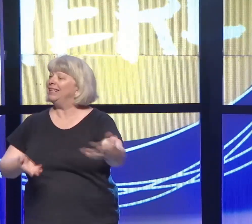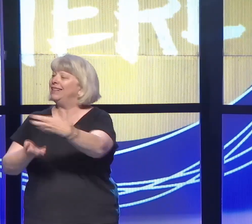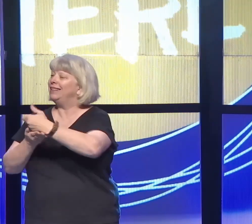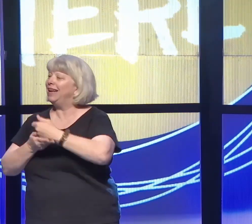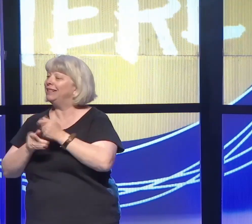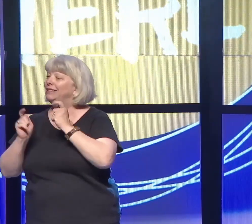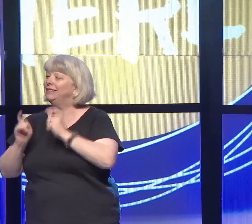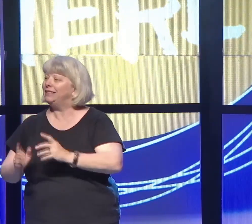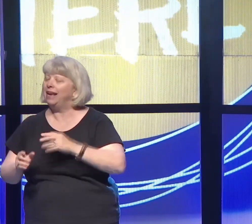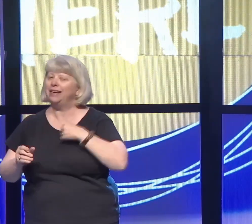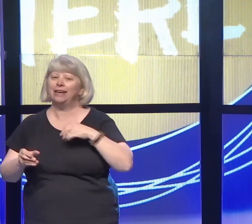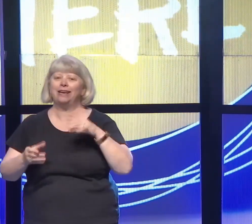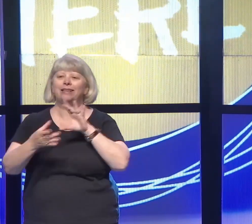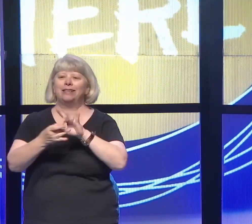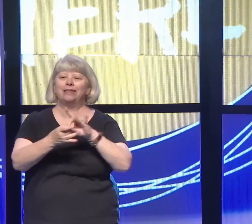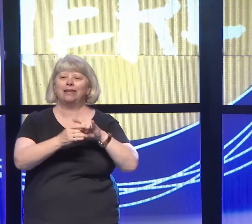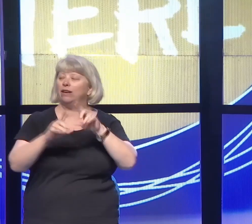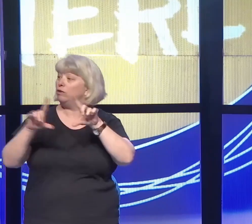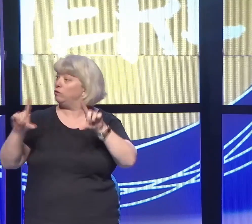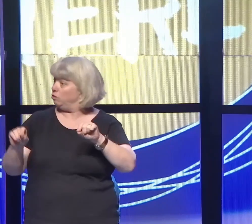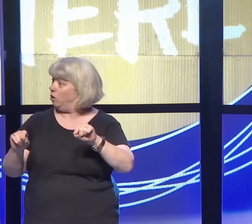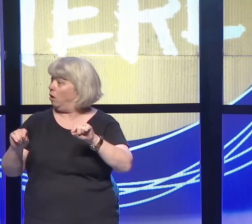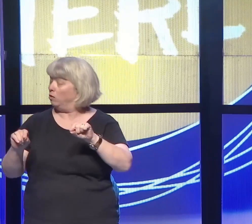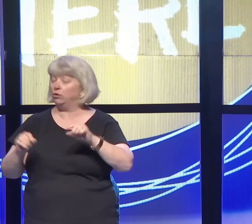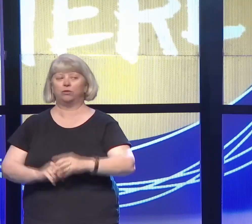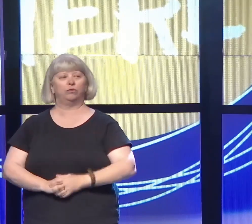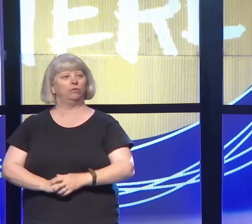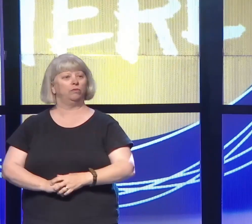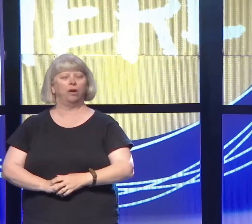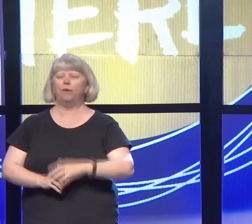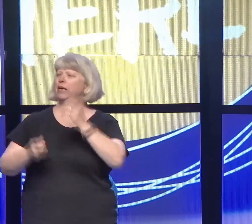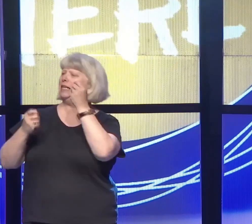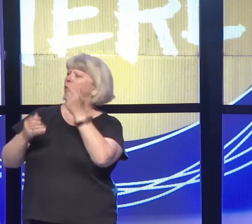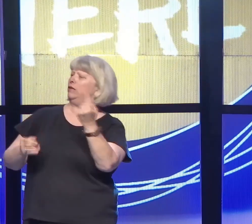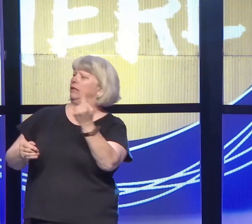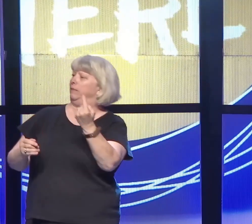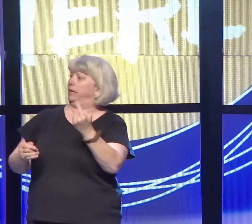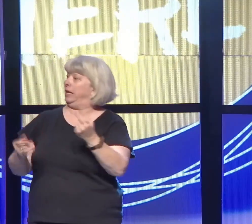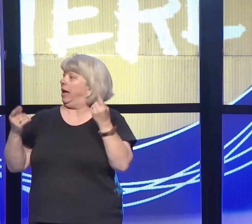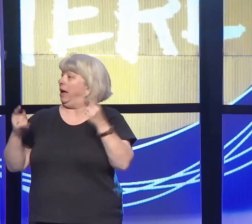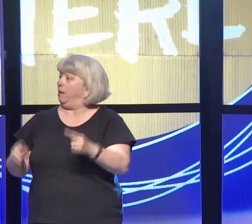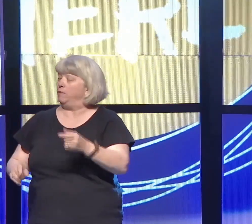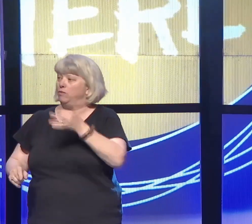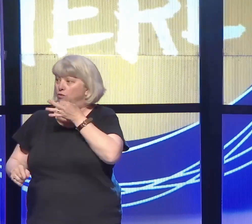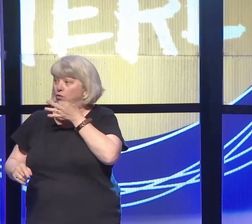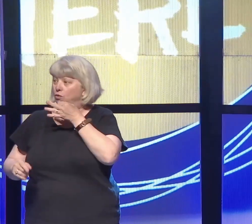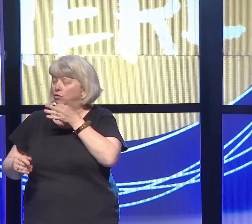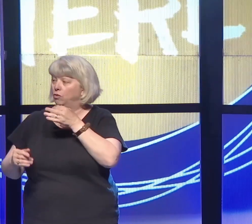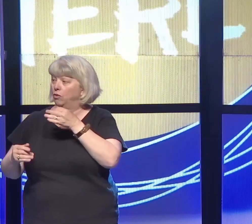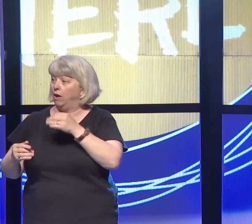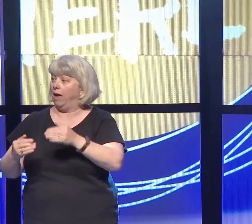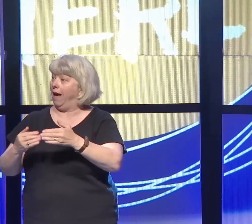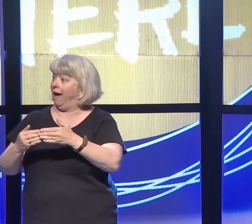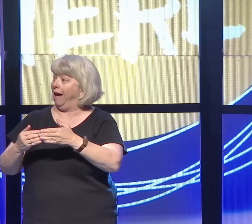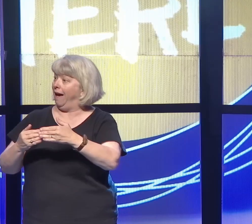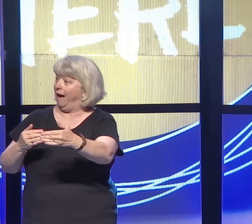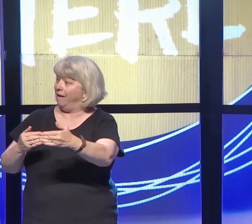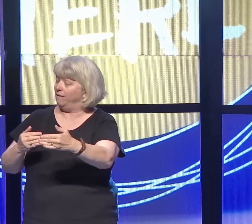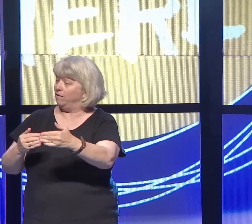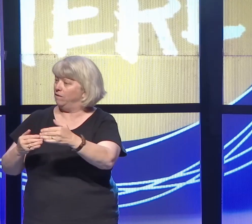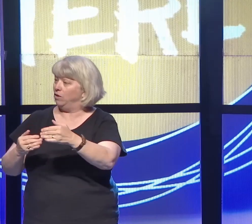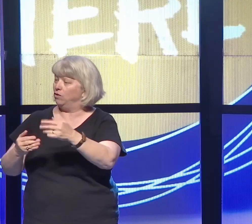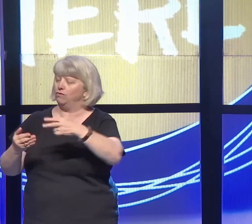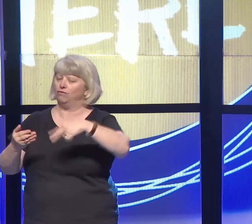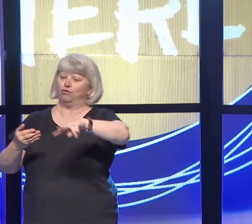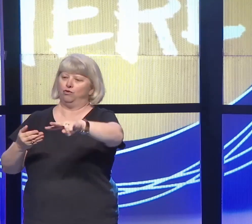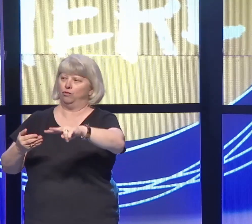Connect cards that you've been working on. So while you get that ready, I want to tell you about something that's coming up the weekend after the O2 weekend.